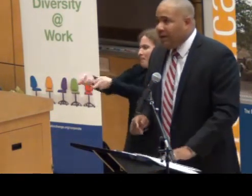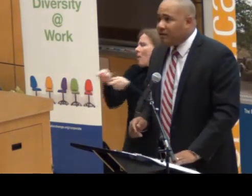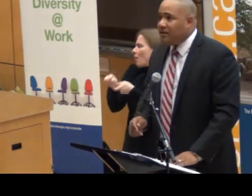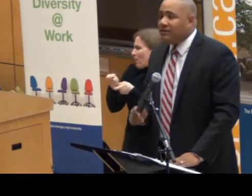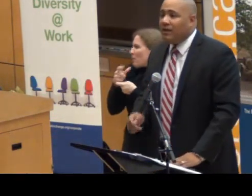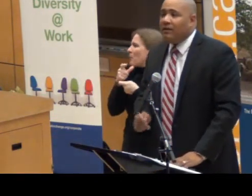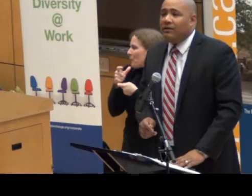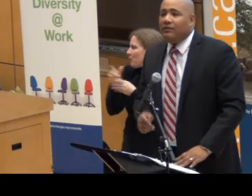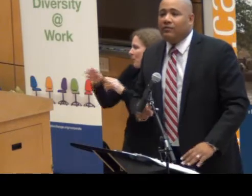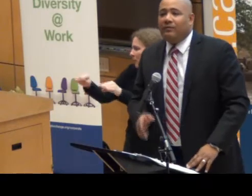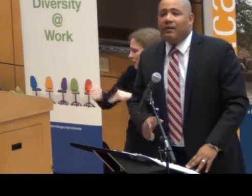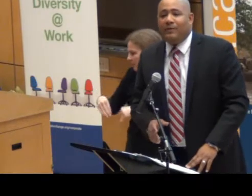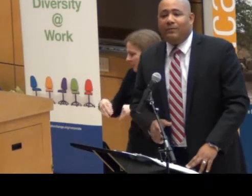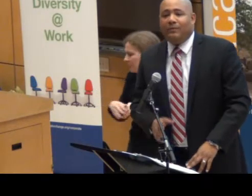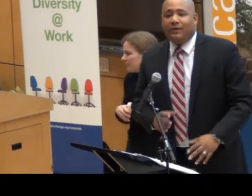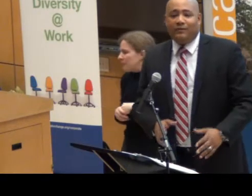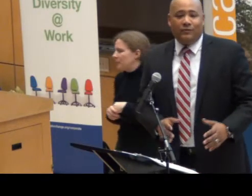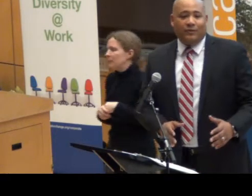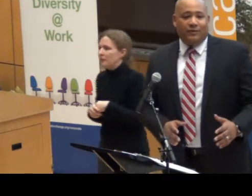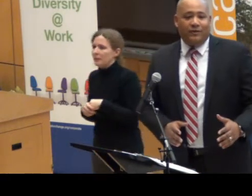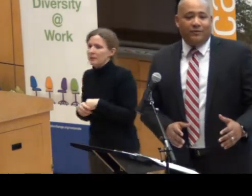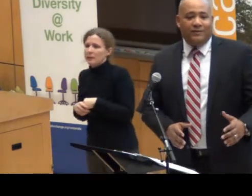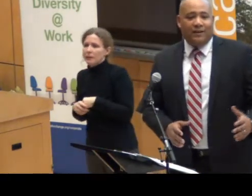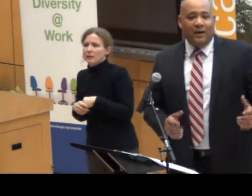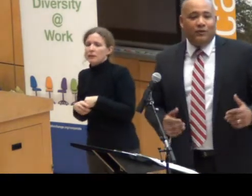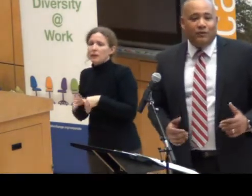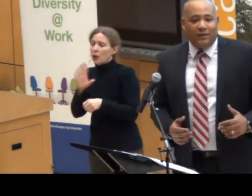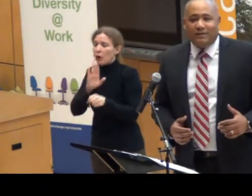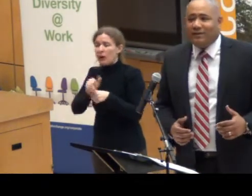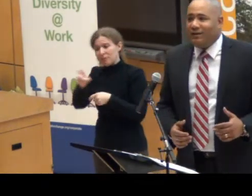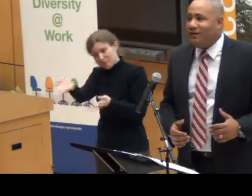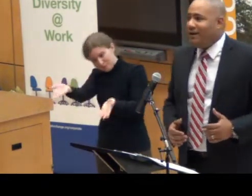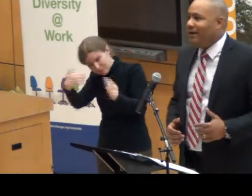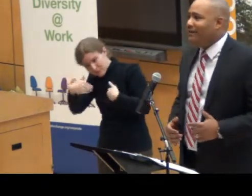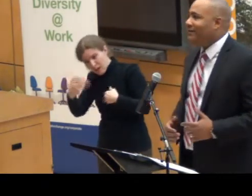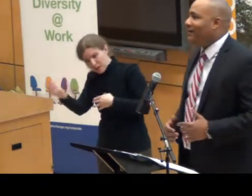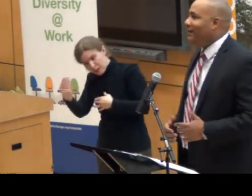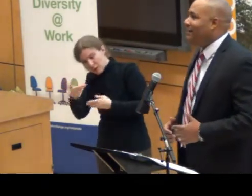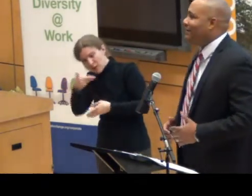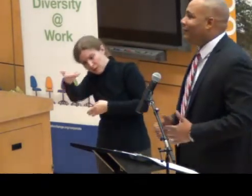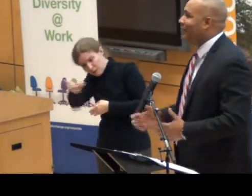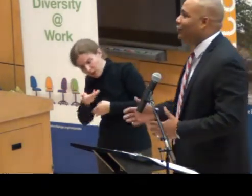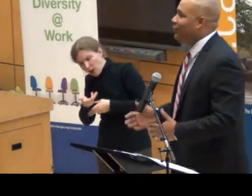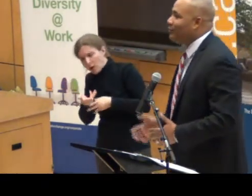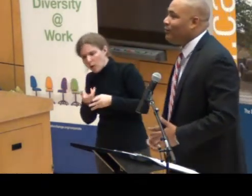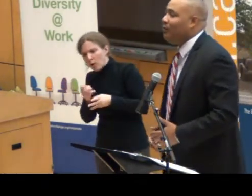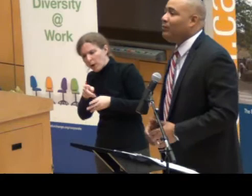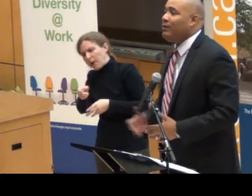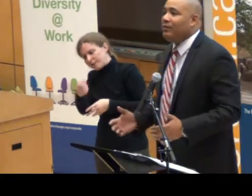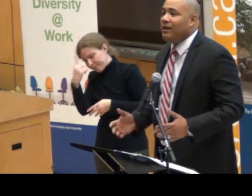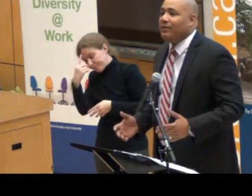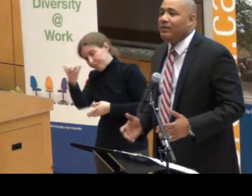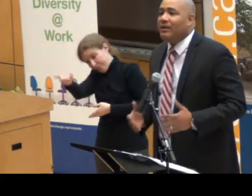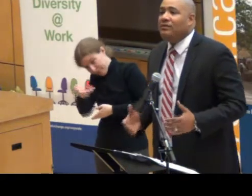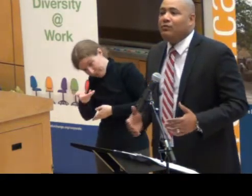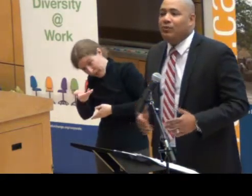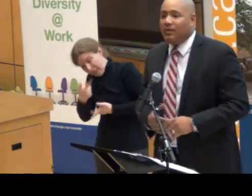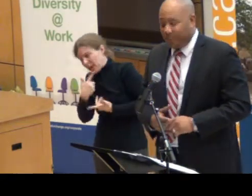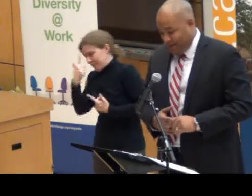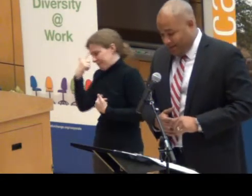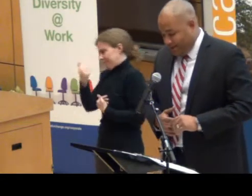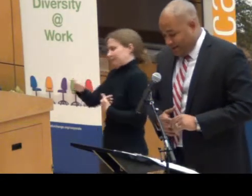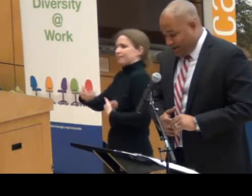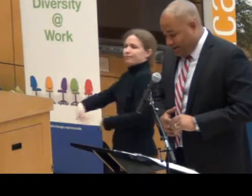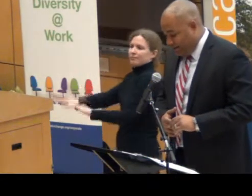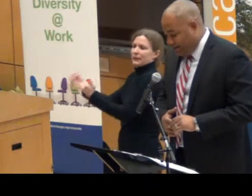But the thing is, it's not good enough to invite people here to Ontario and say, come and join us here, and say, okay, you're on your own. We know that. We need to do